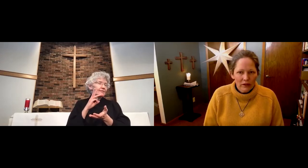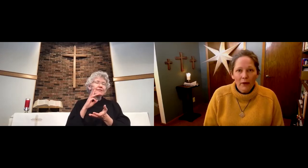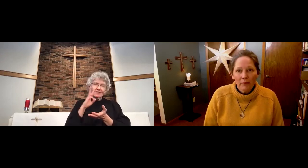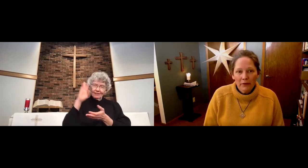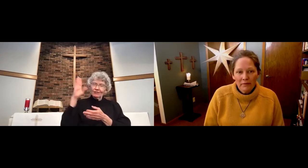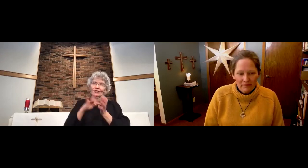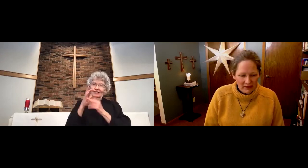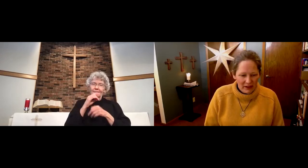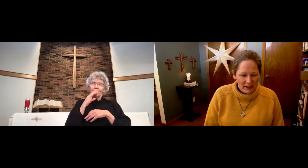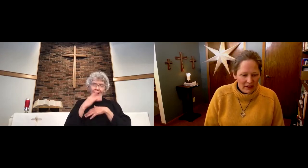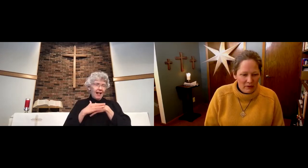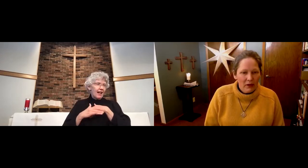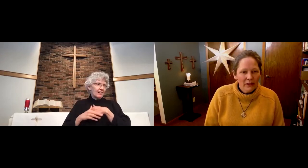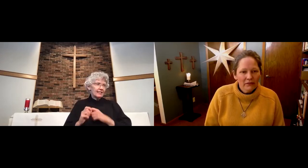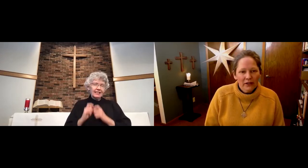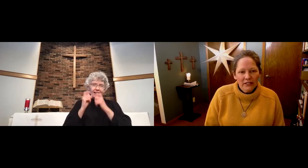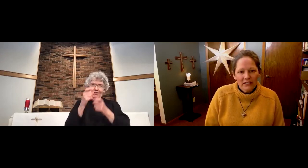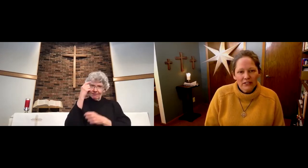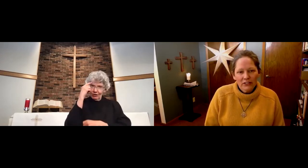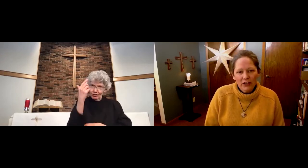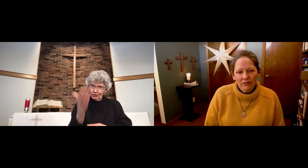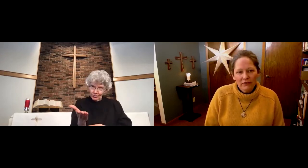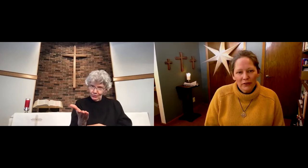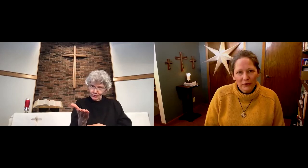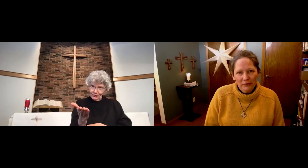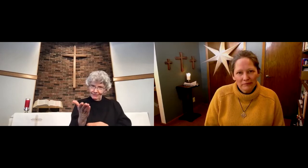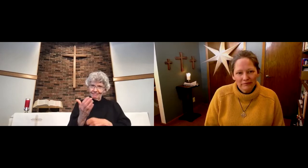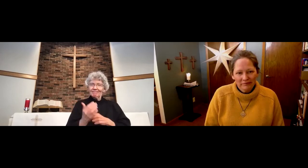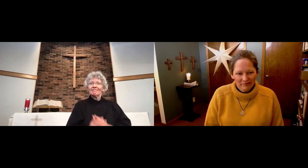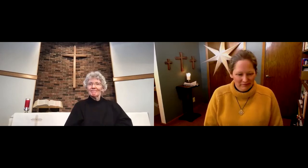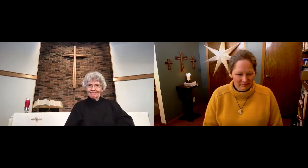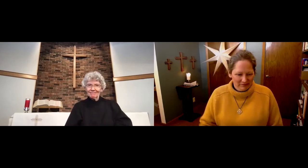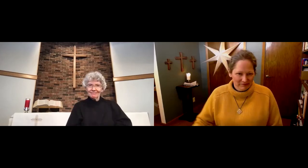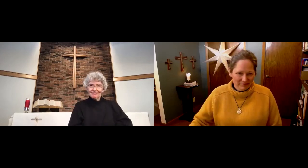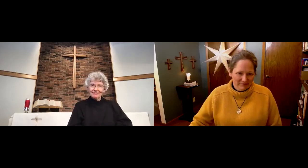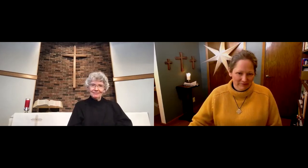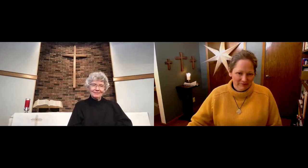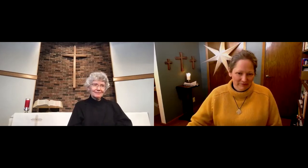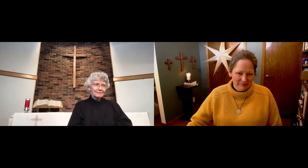With the cup, blood of Christ, shed for you.